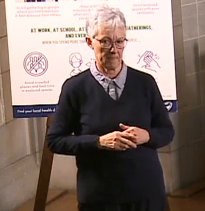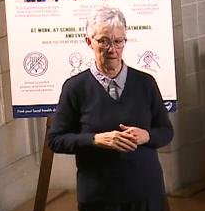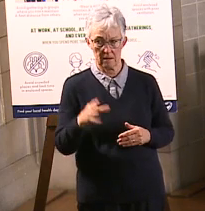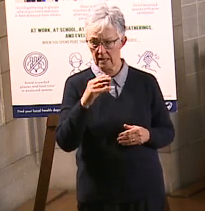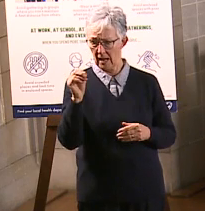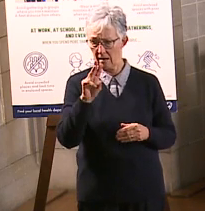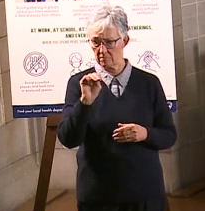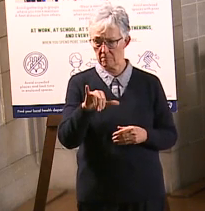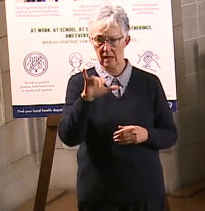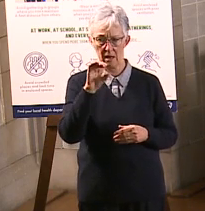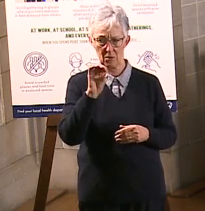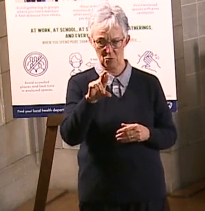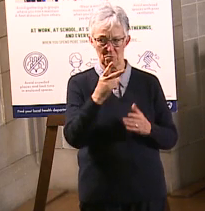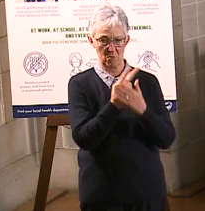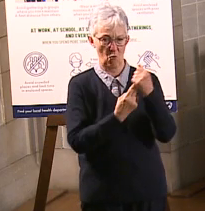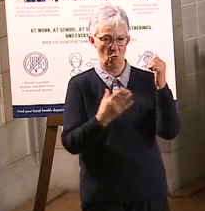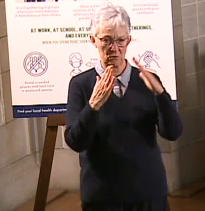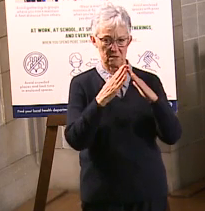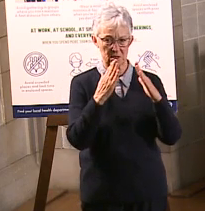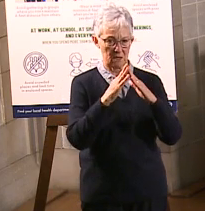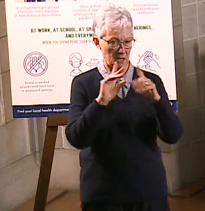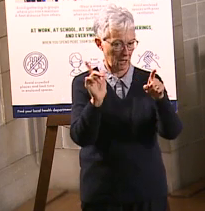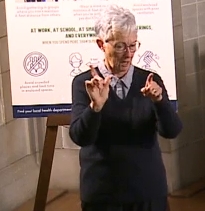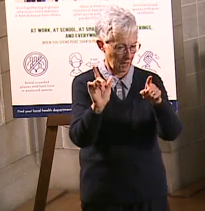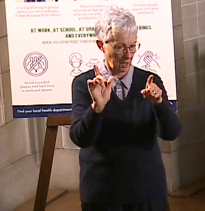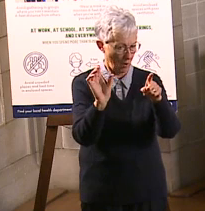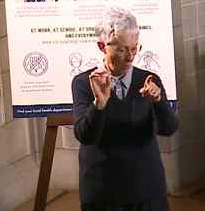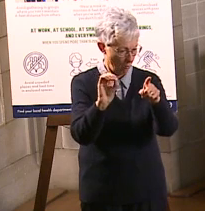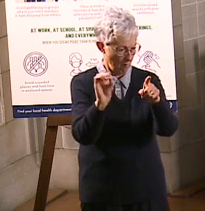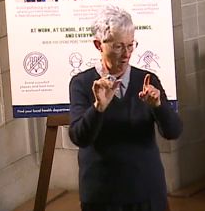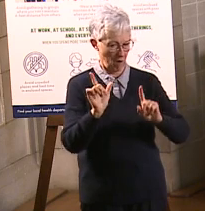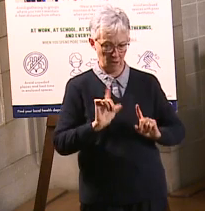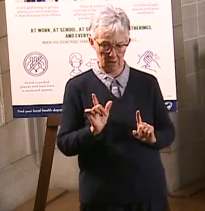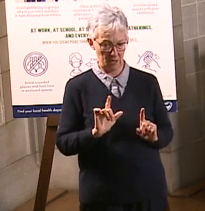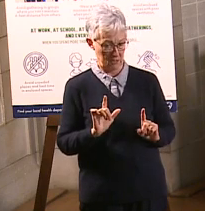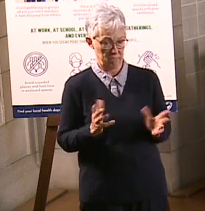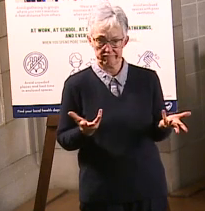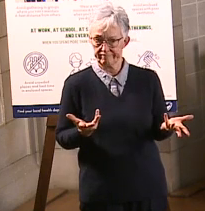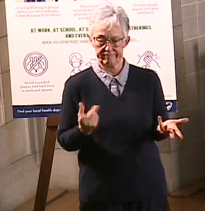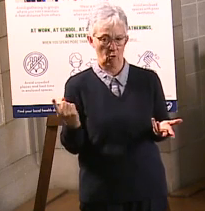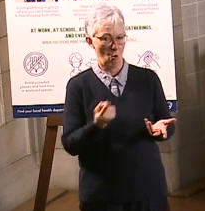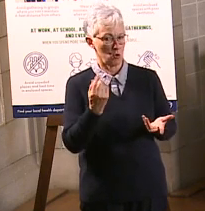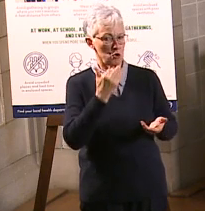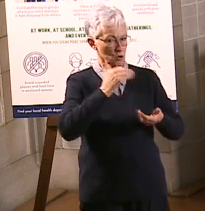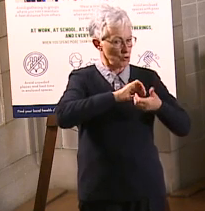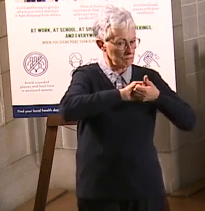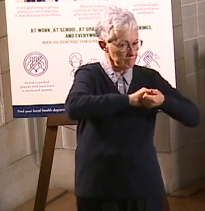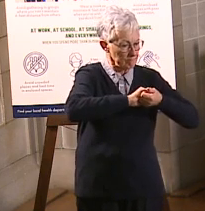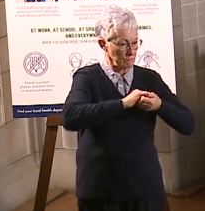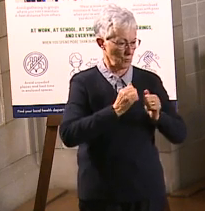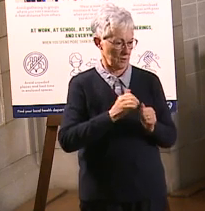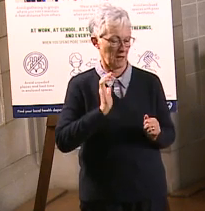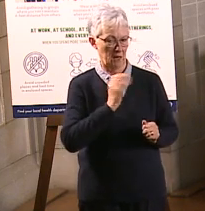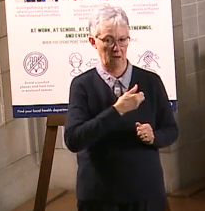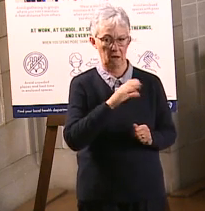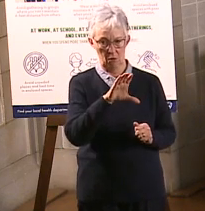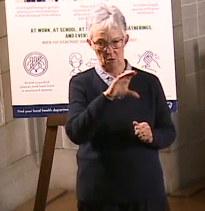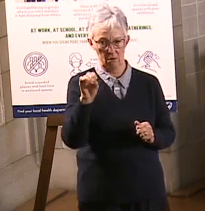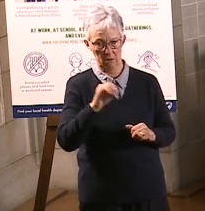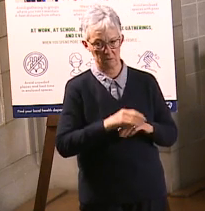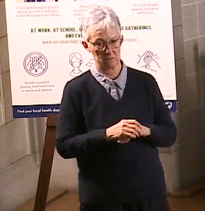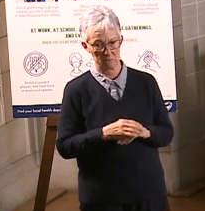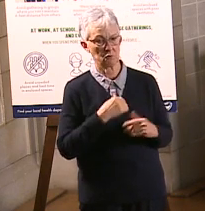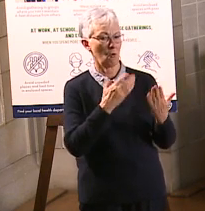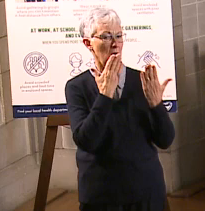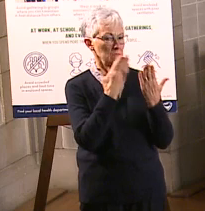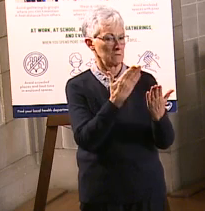mayors of the cities we operate in have always been good partners. So I thank each and